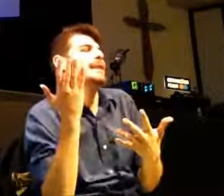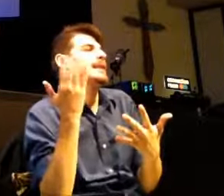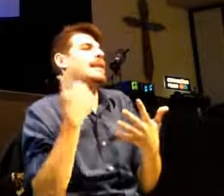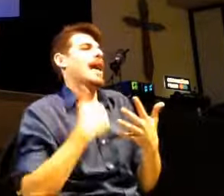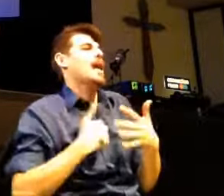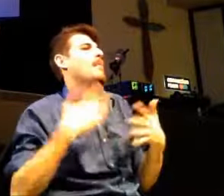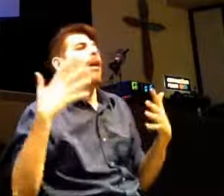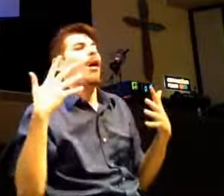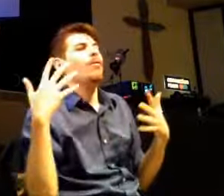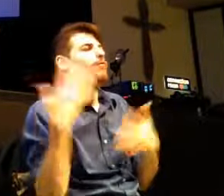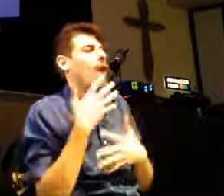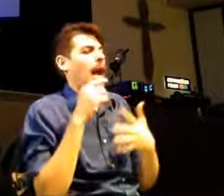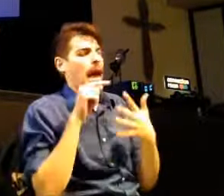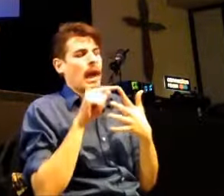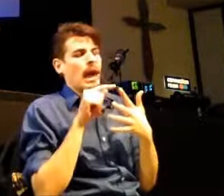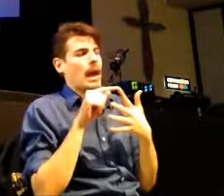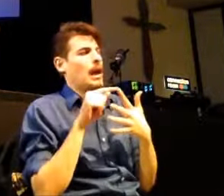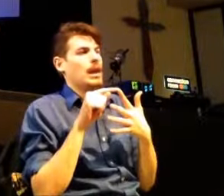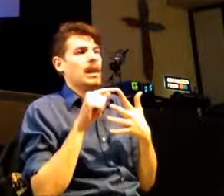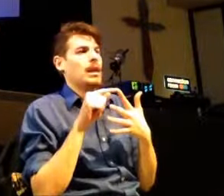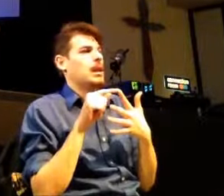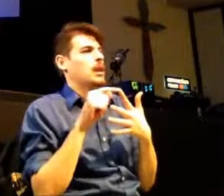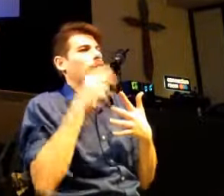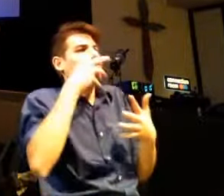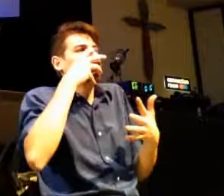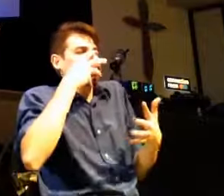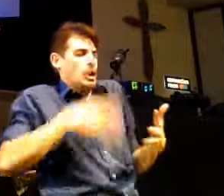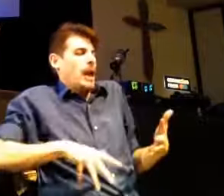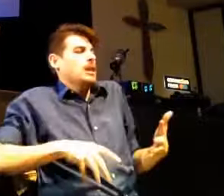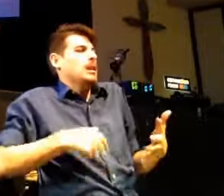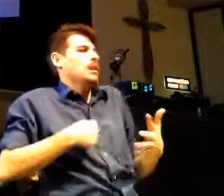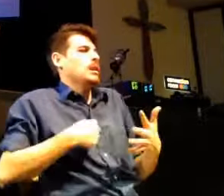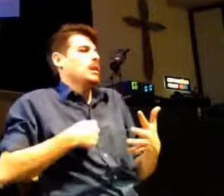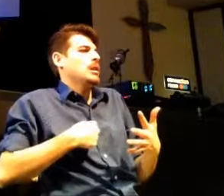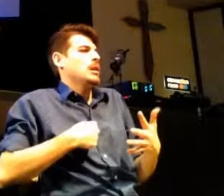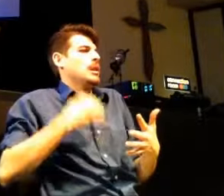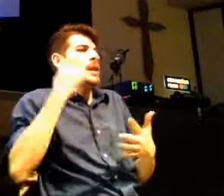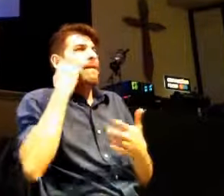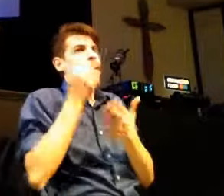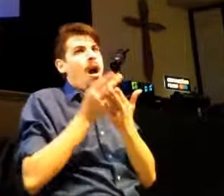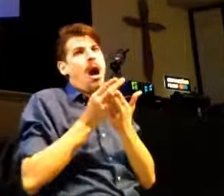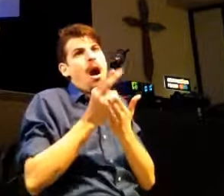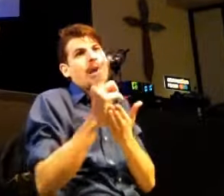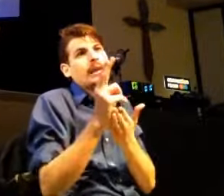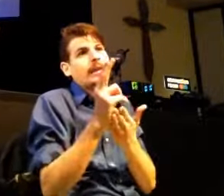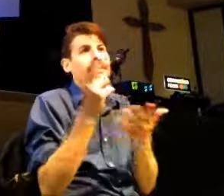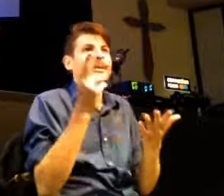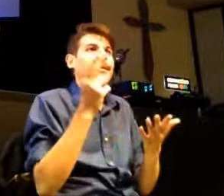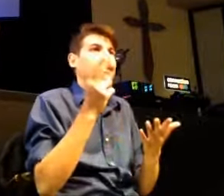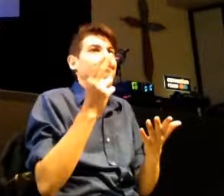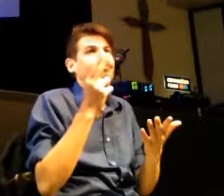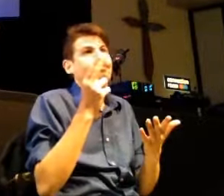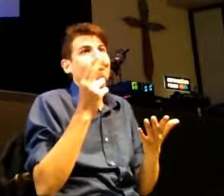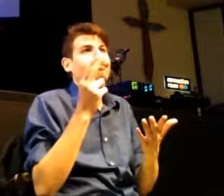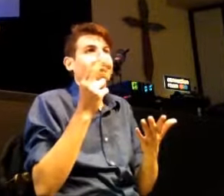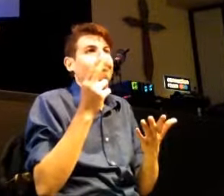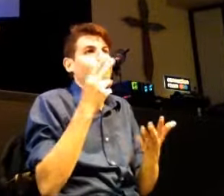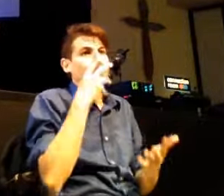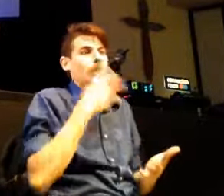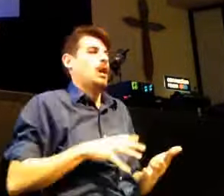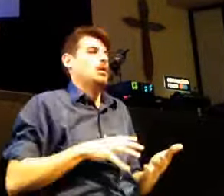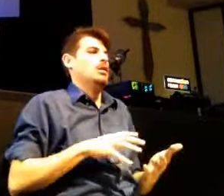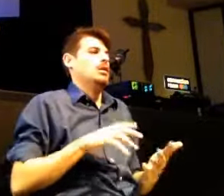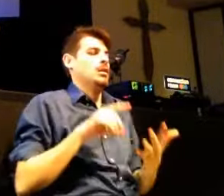afraid that I'm going to be rejected if I'm honest with my coworker. I'm